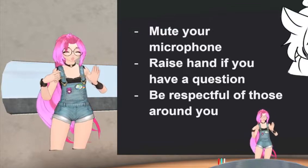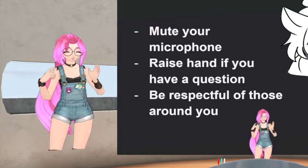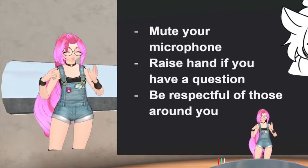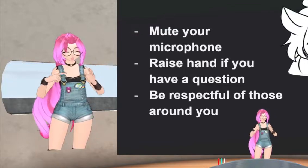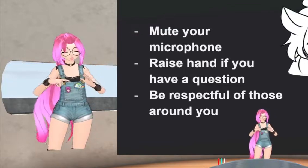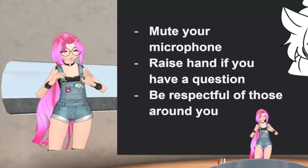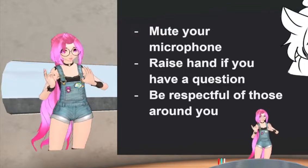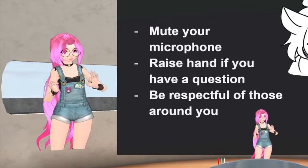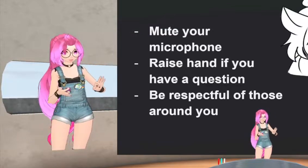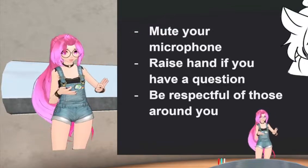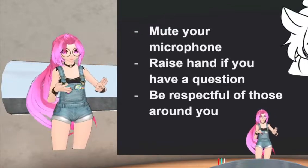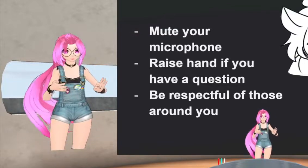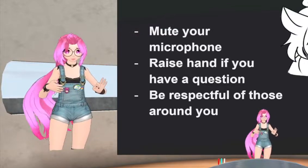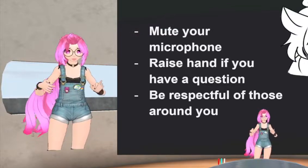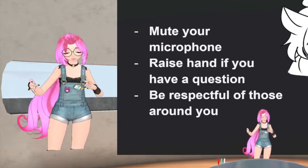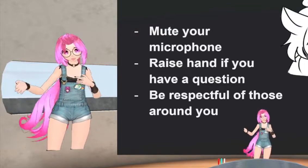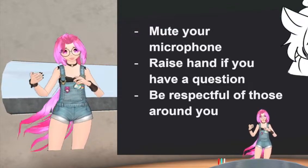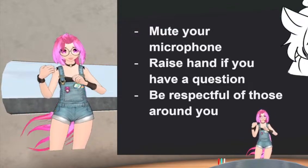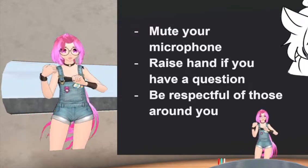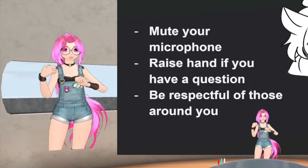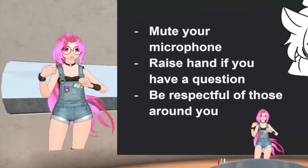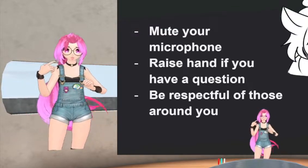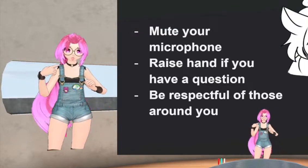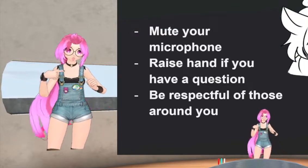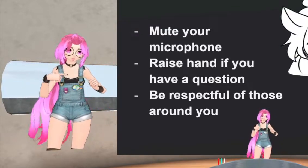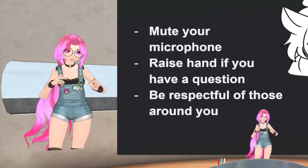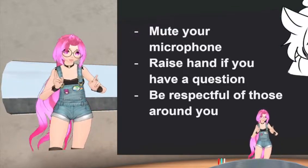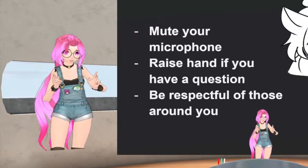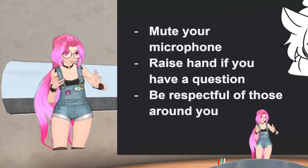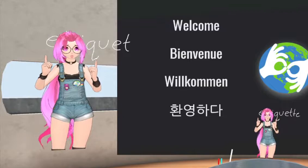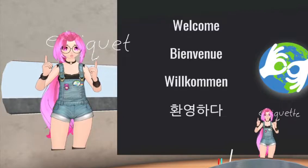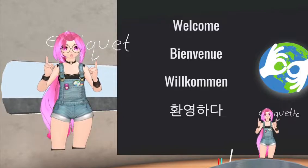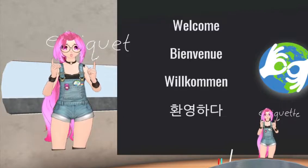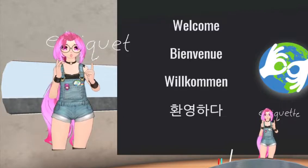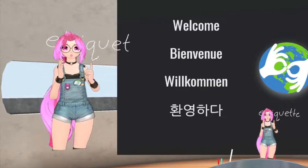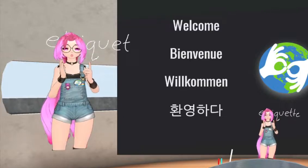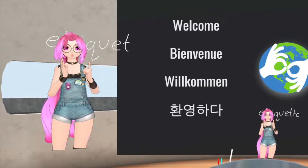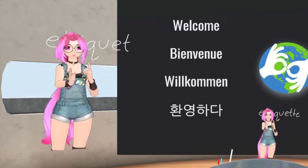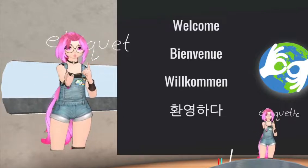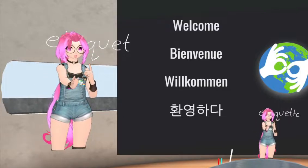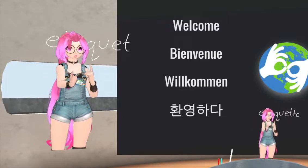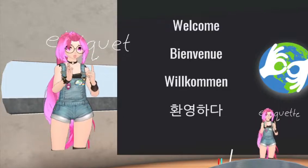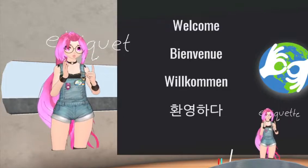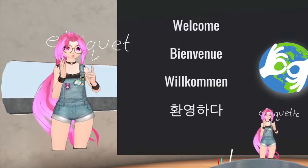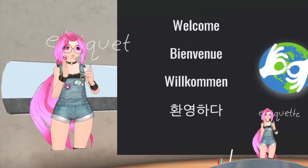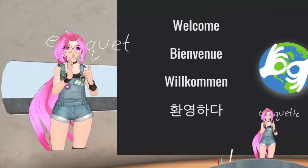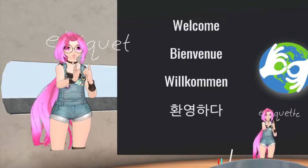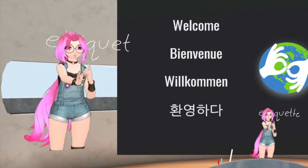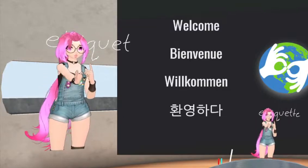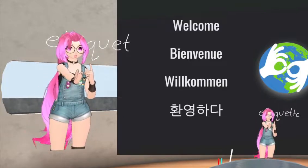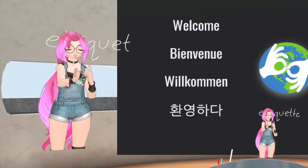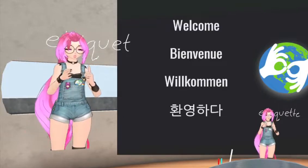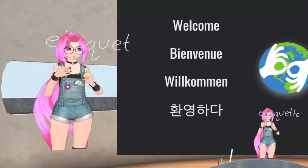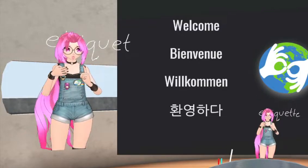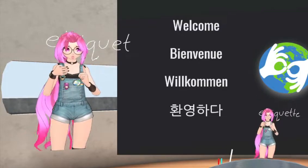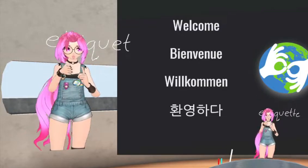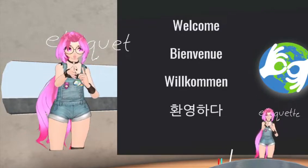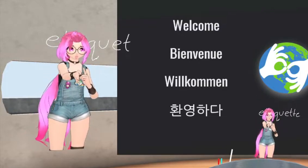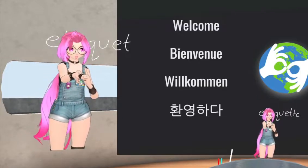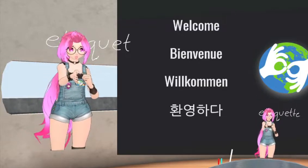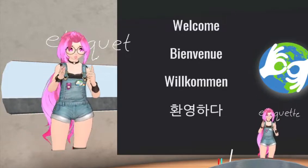disruptive and distracting for me if you just kind of jump in on me, and I'm really easily distracted. So just for my own peace of mind